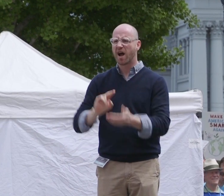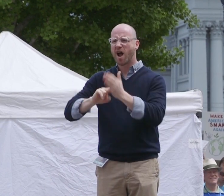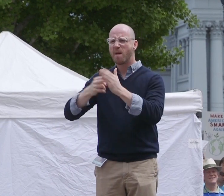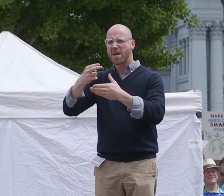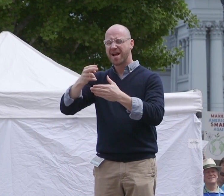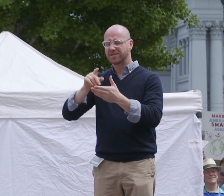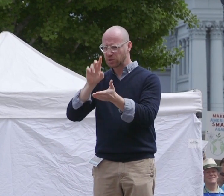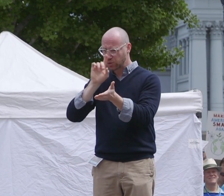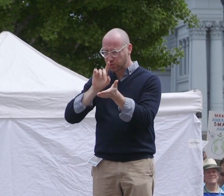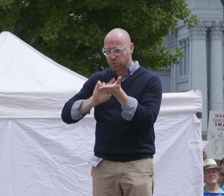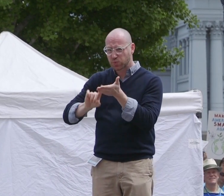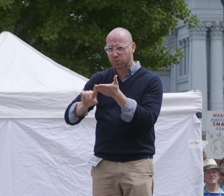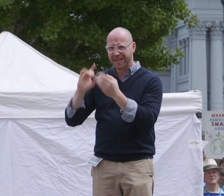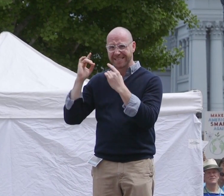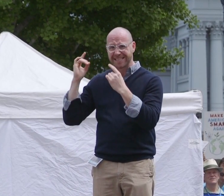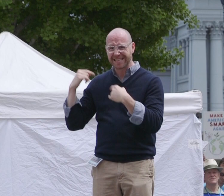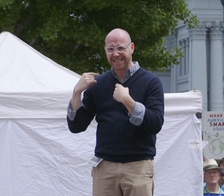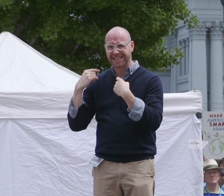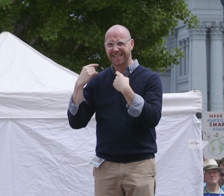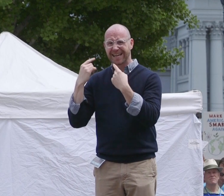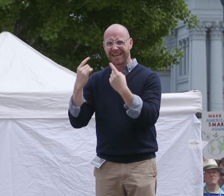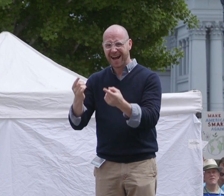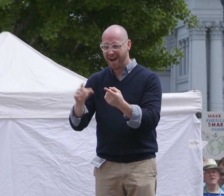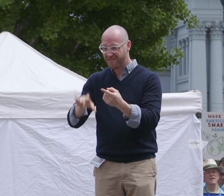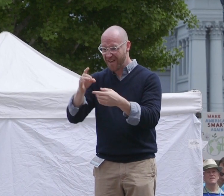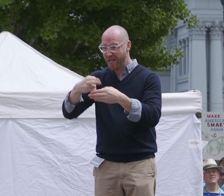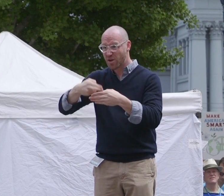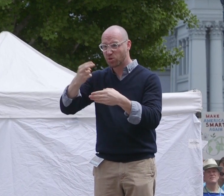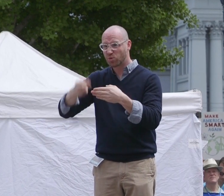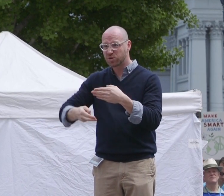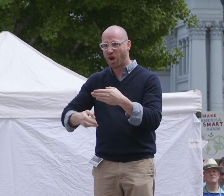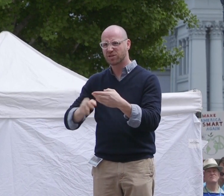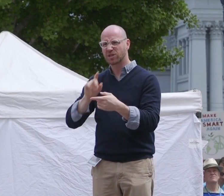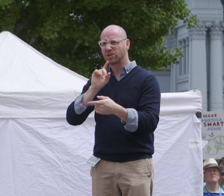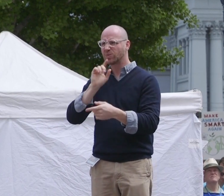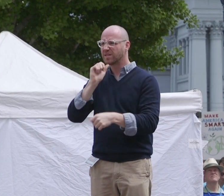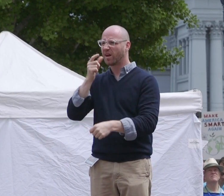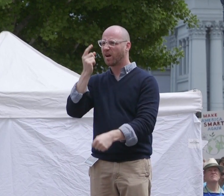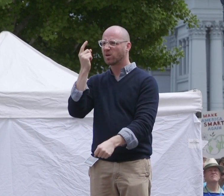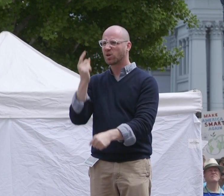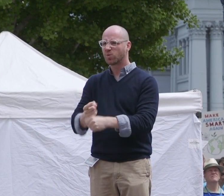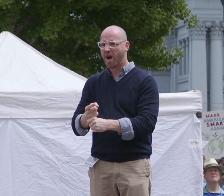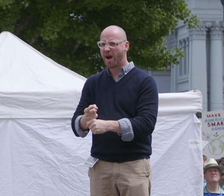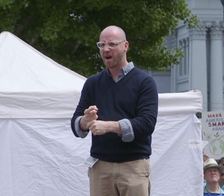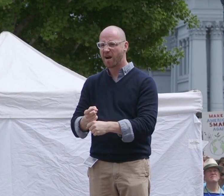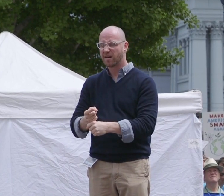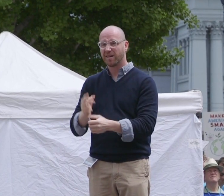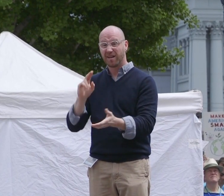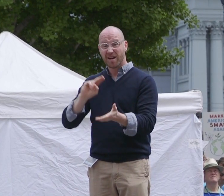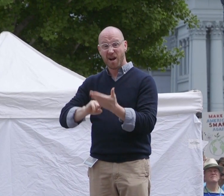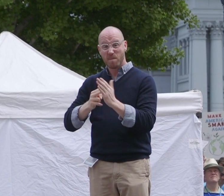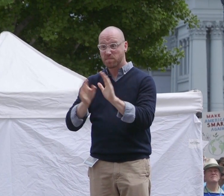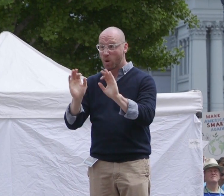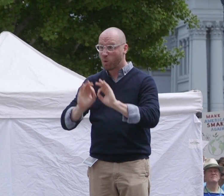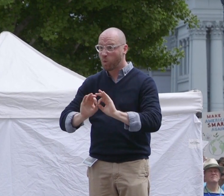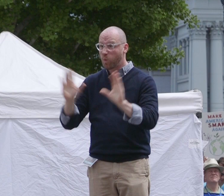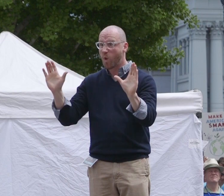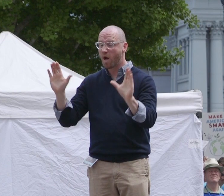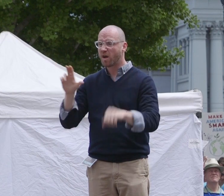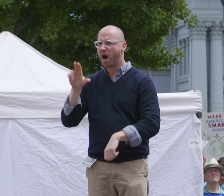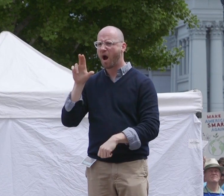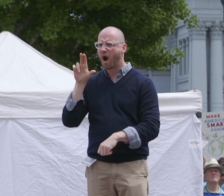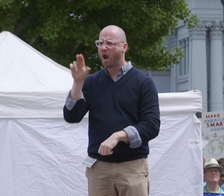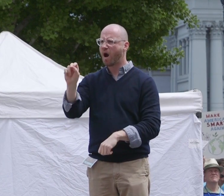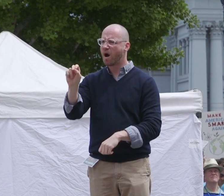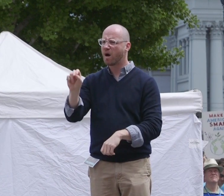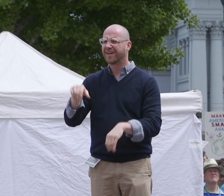science? No, it shows its strength. That science takes vigilance to ferret out the hidden mechanisms in order to